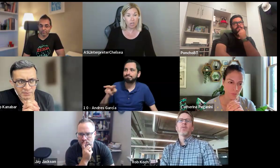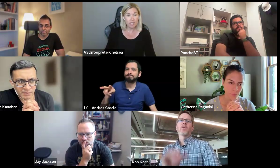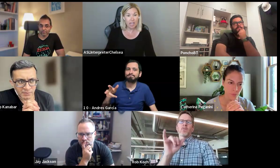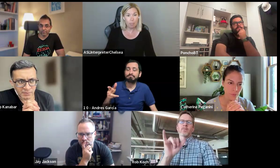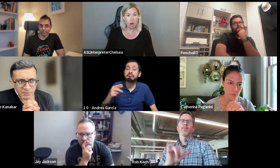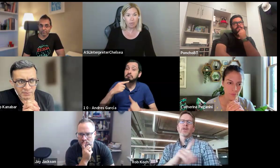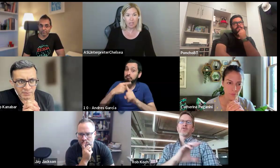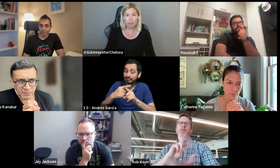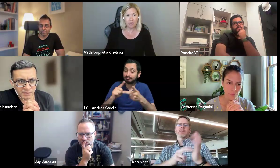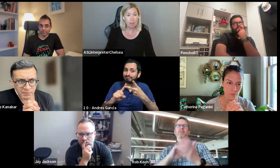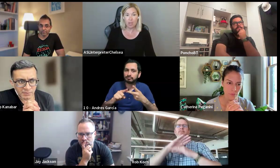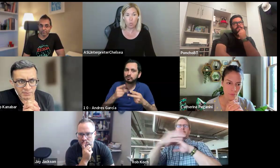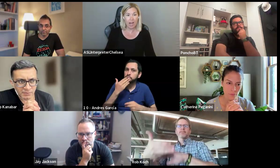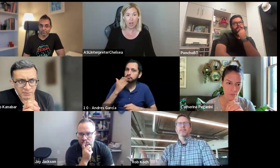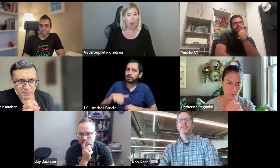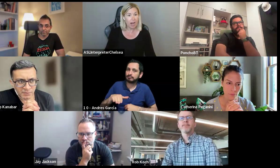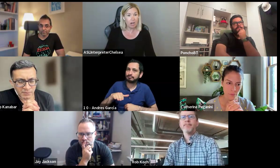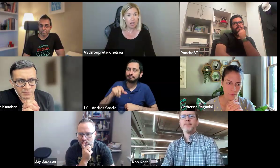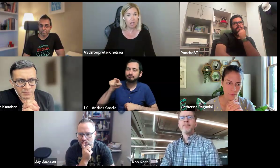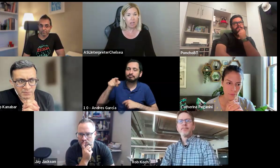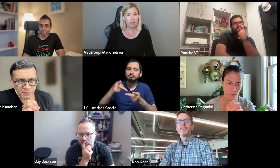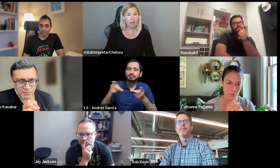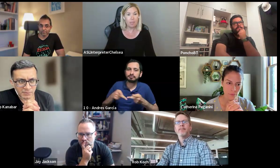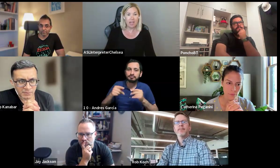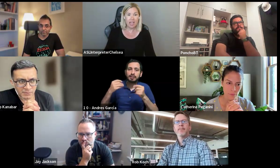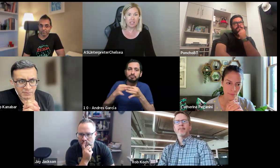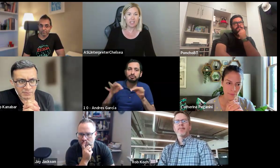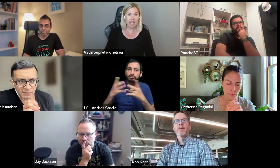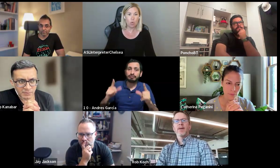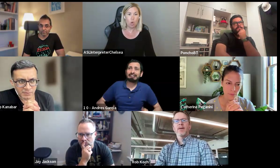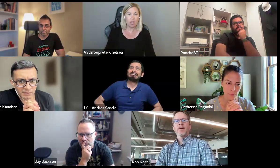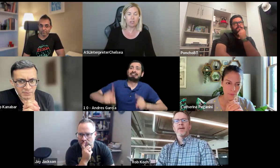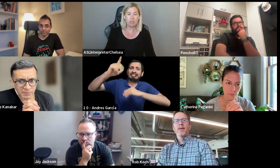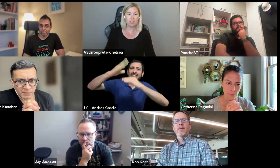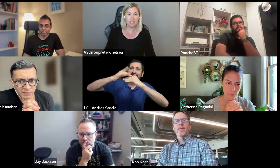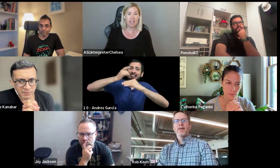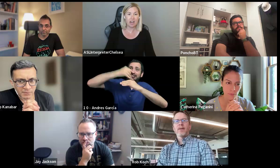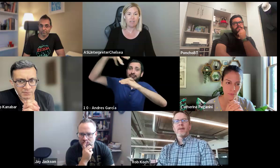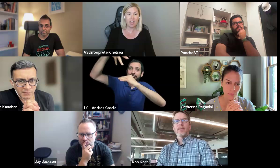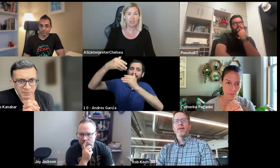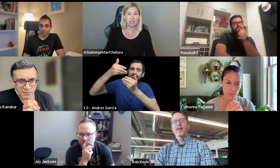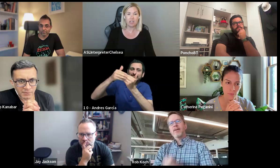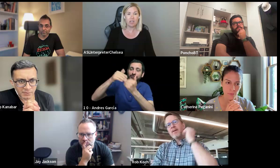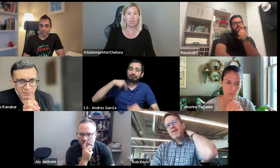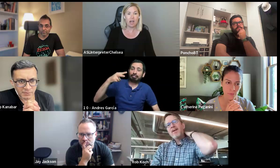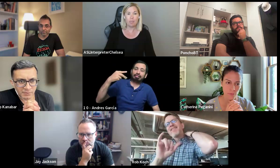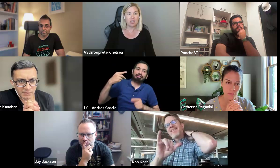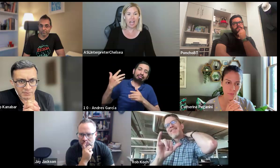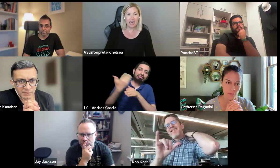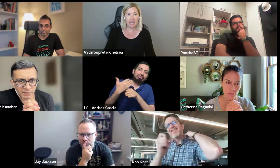were set up properly, but something went haywire. And yes, the second one, the second event, the